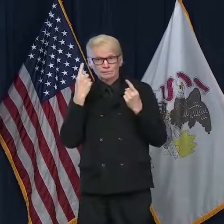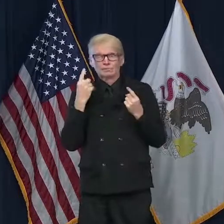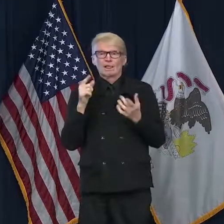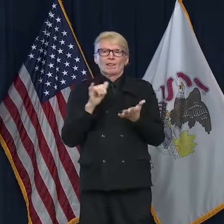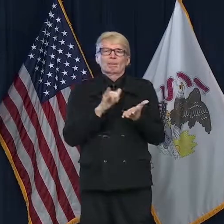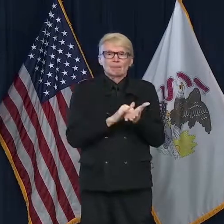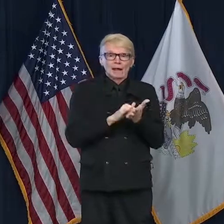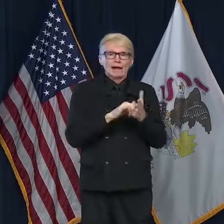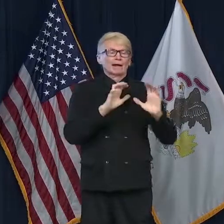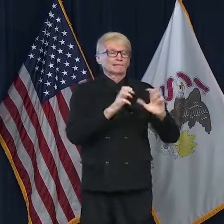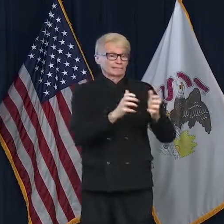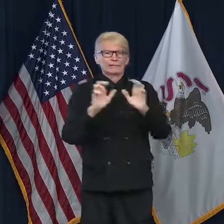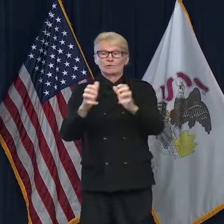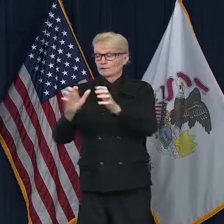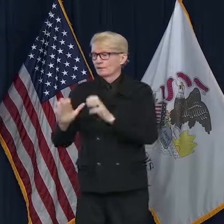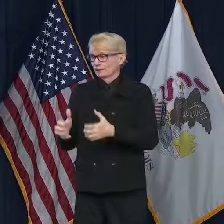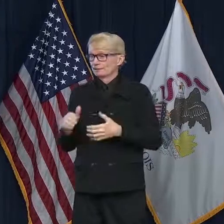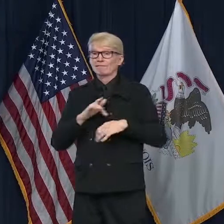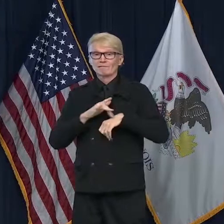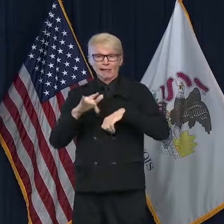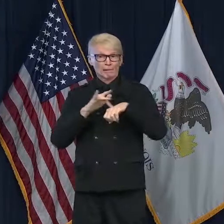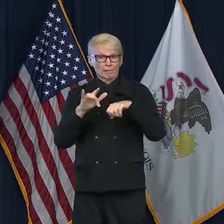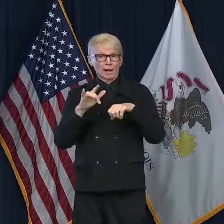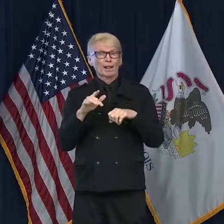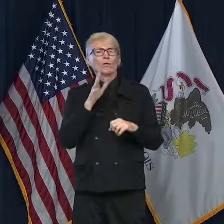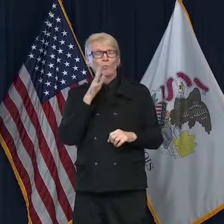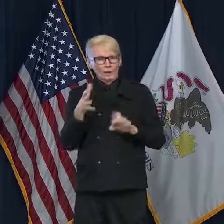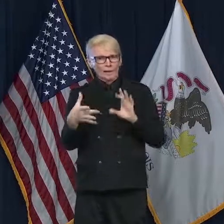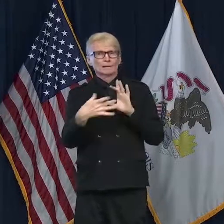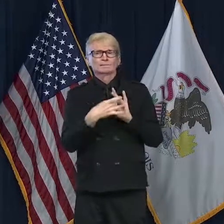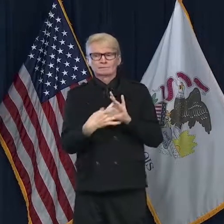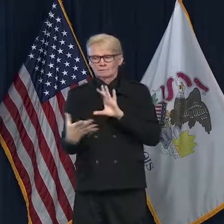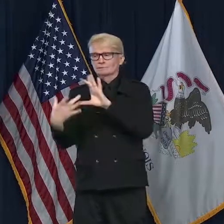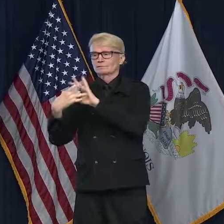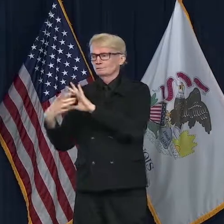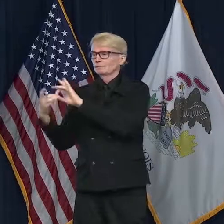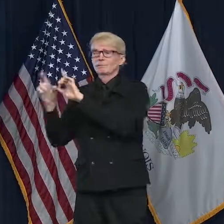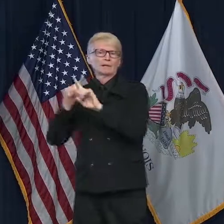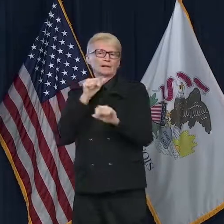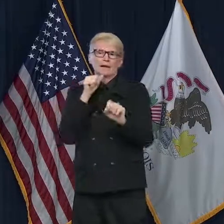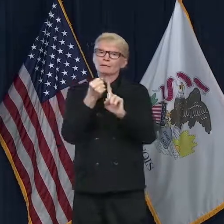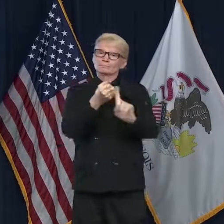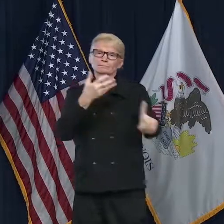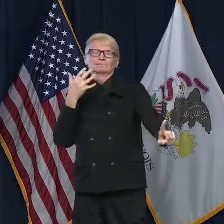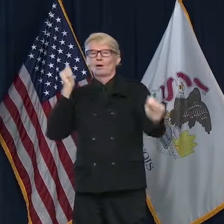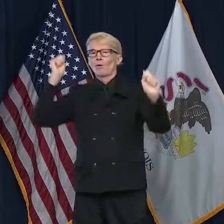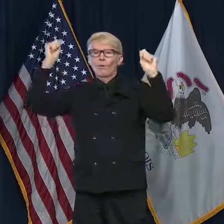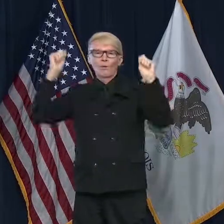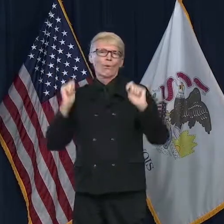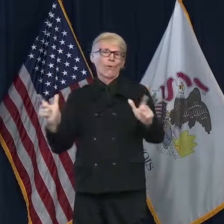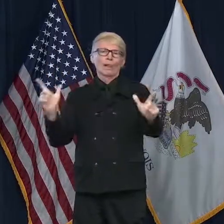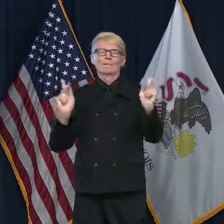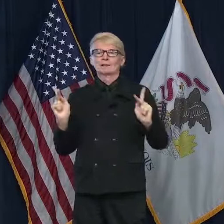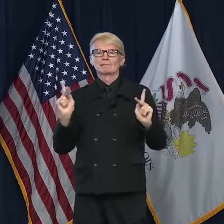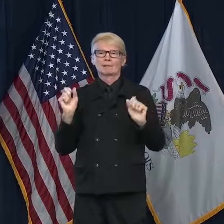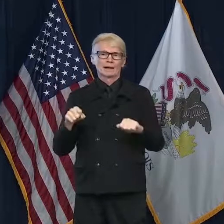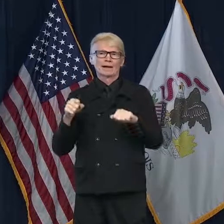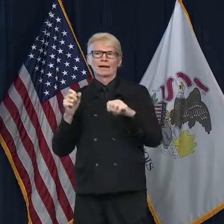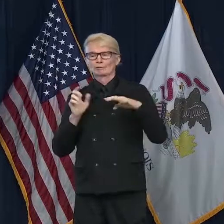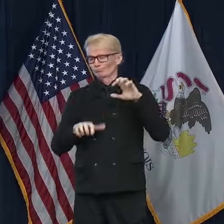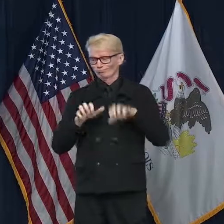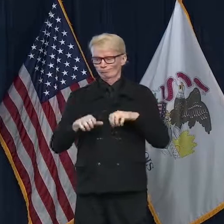and those pods, we will be able to have people linked to it, but it's not in abundance now where everyone can sign up.